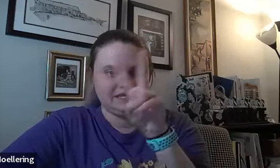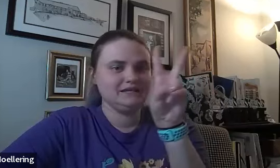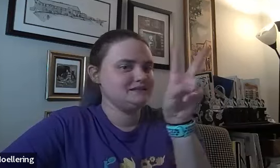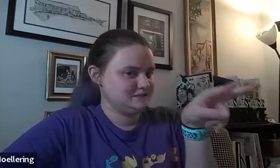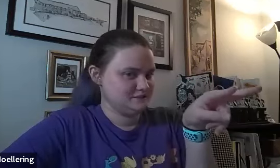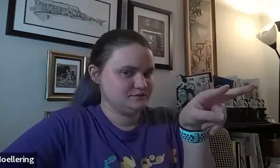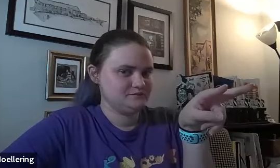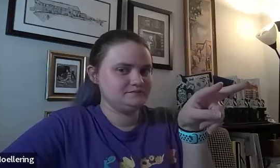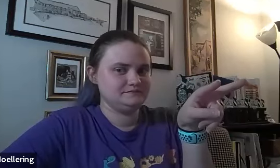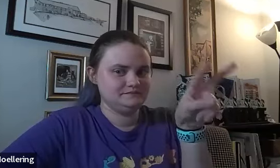22.